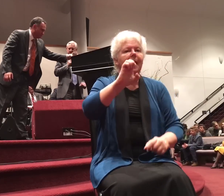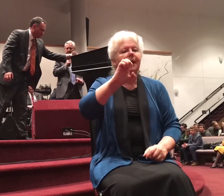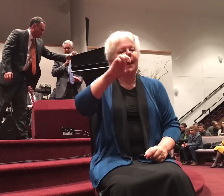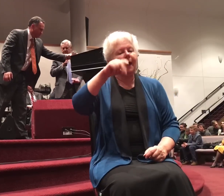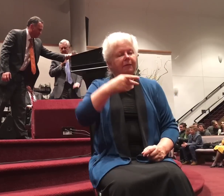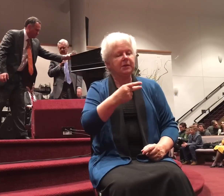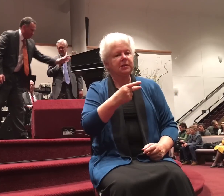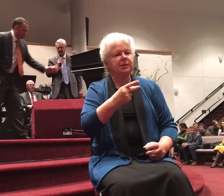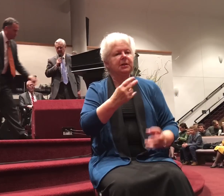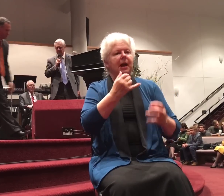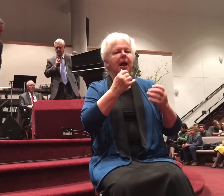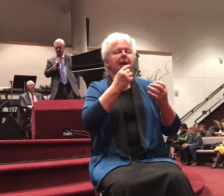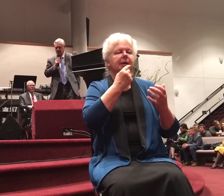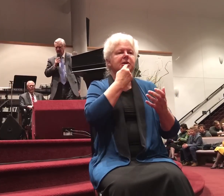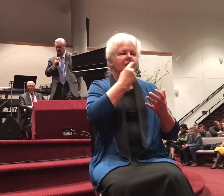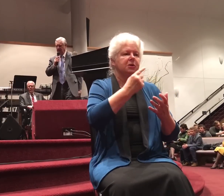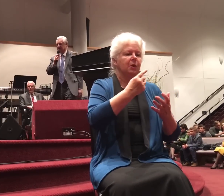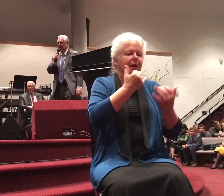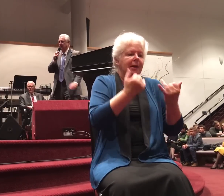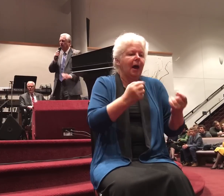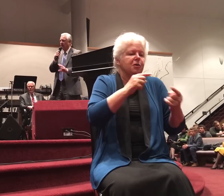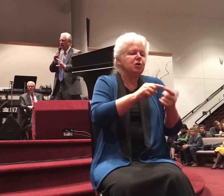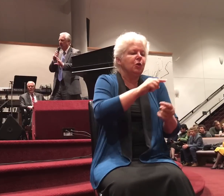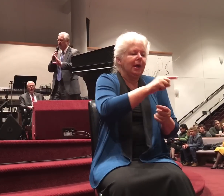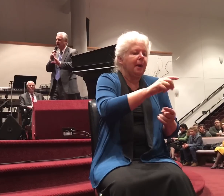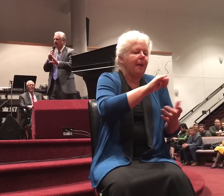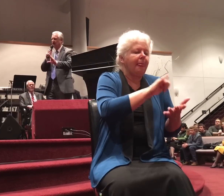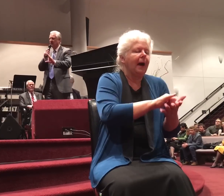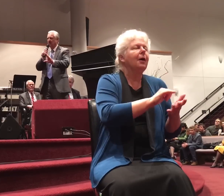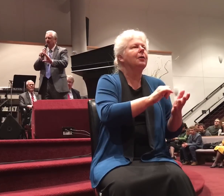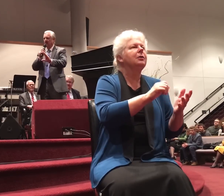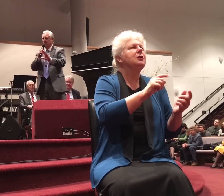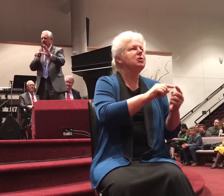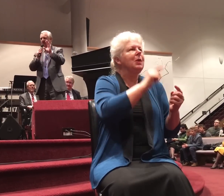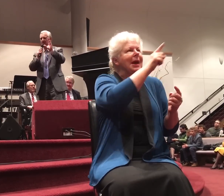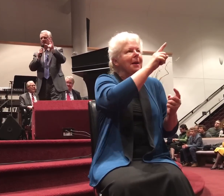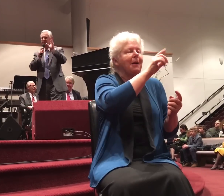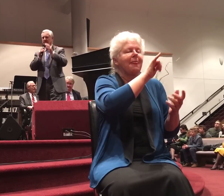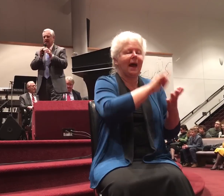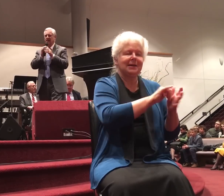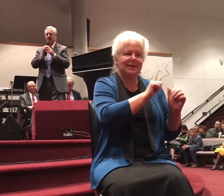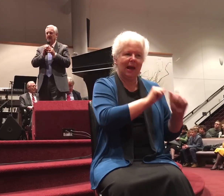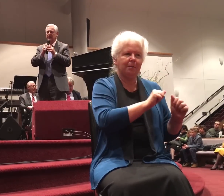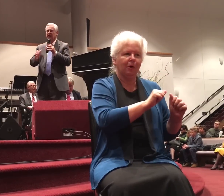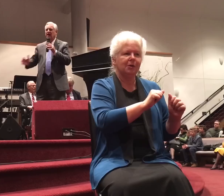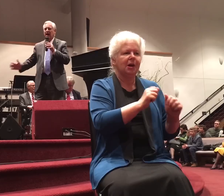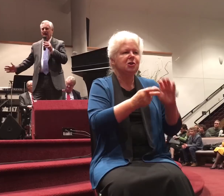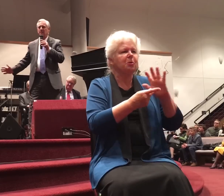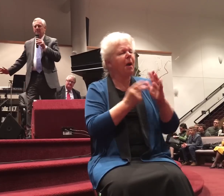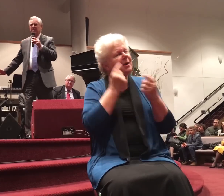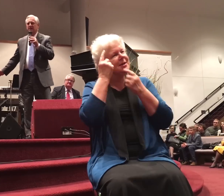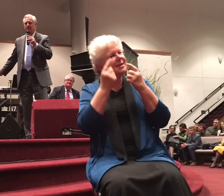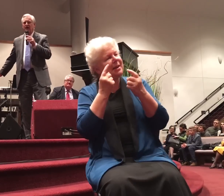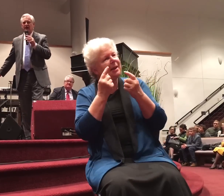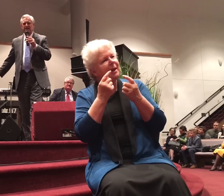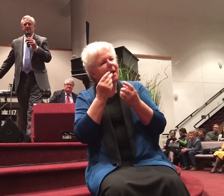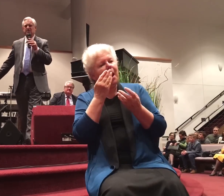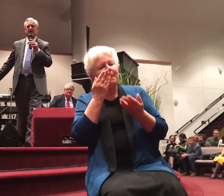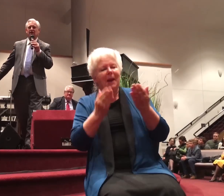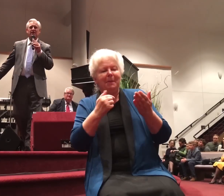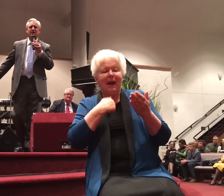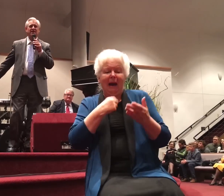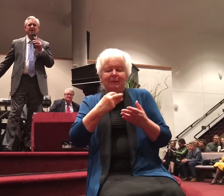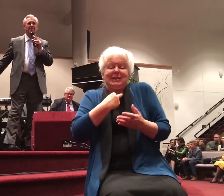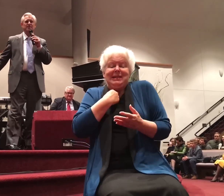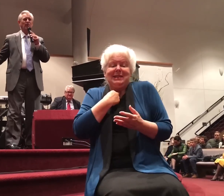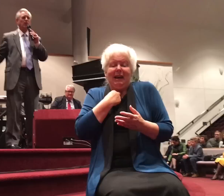Now unto him that is able. Amen. He's thinking, I might be confined in this